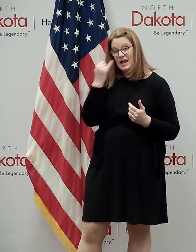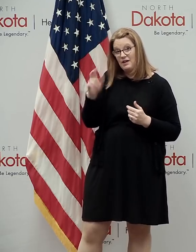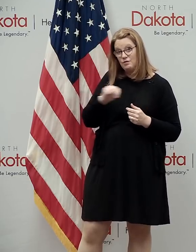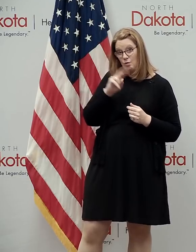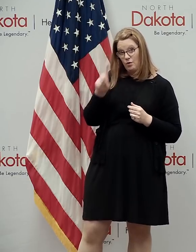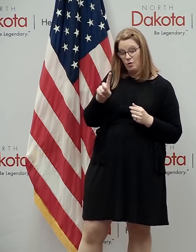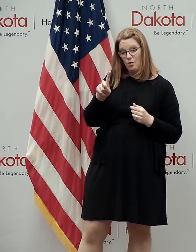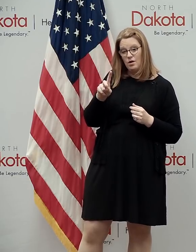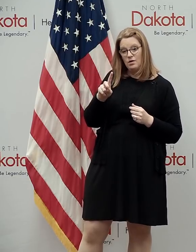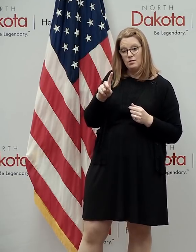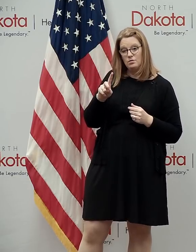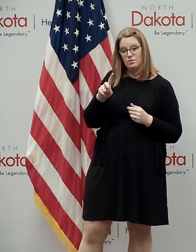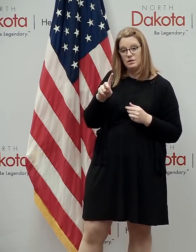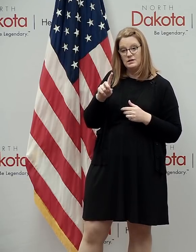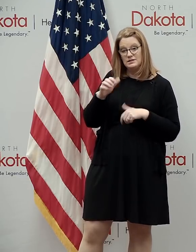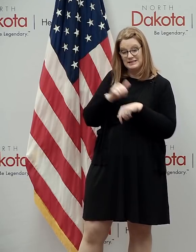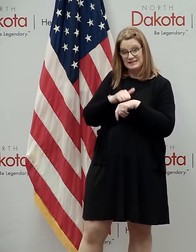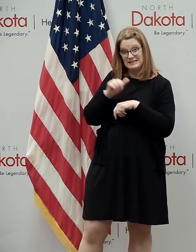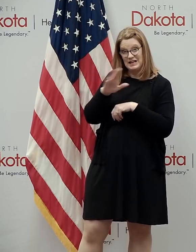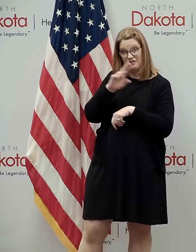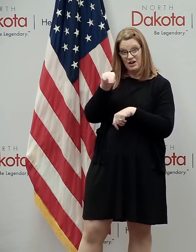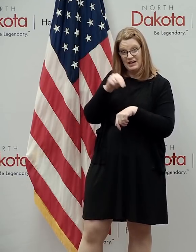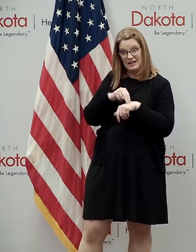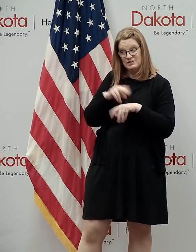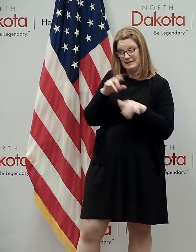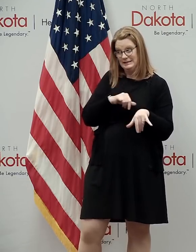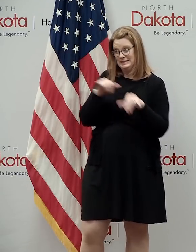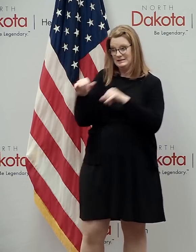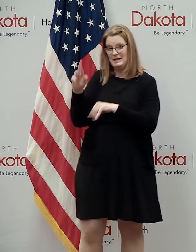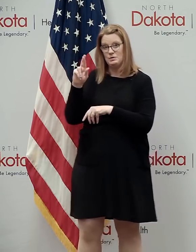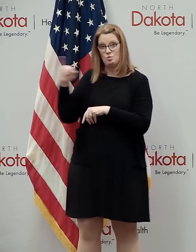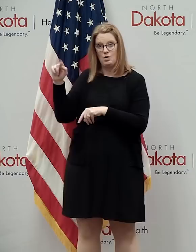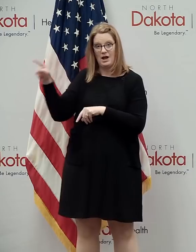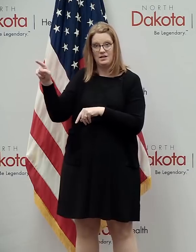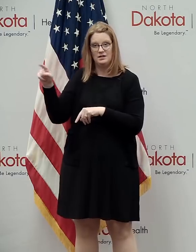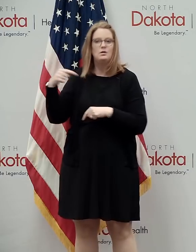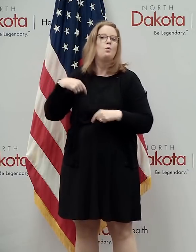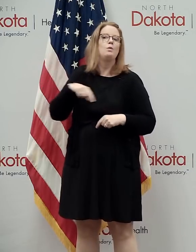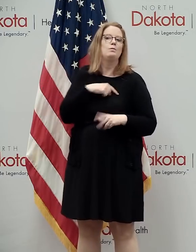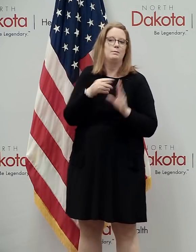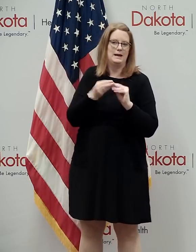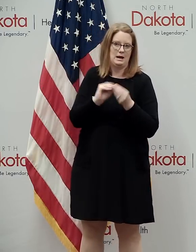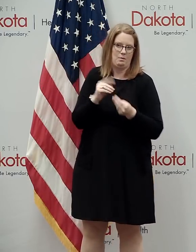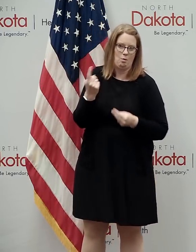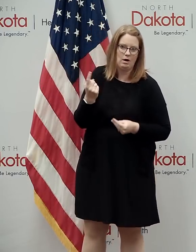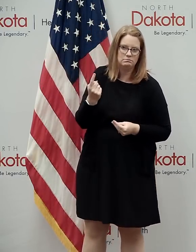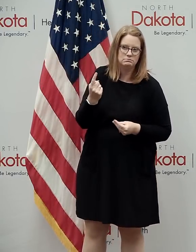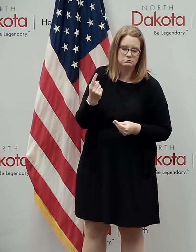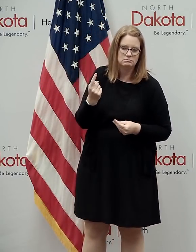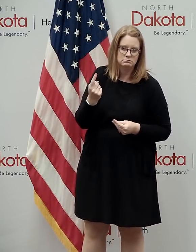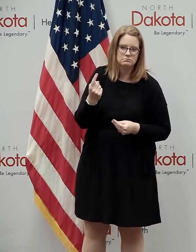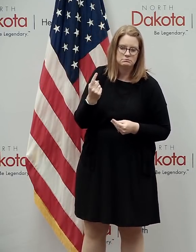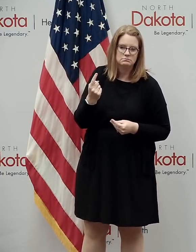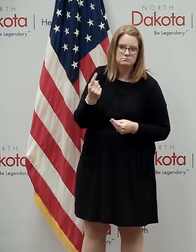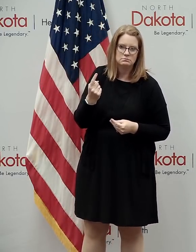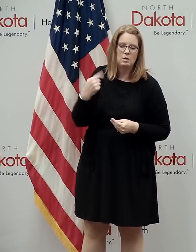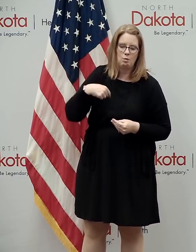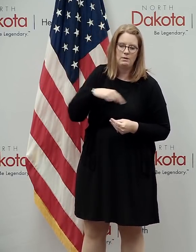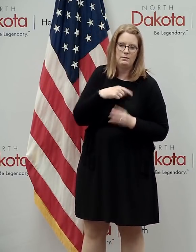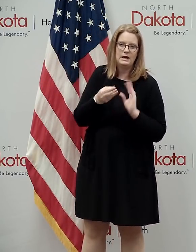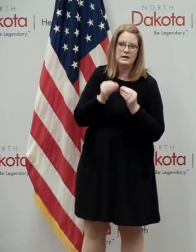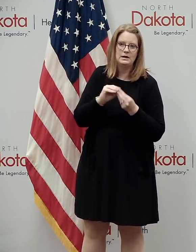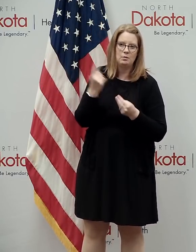was submitting our data nationally the way Rhode Island is, we would actually be in the number one spot in terms of tests